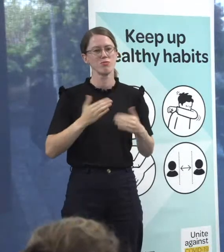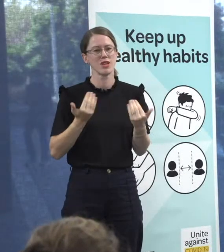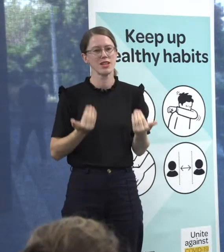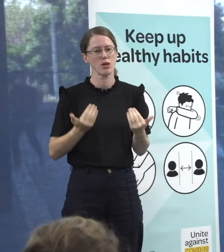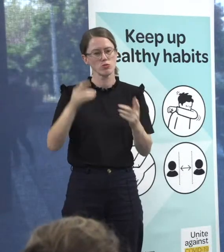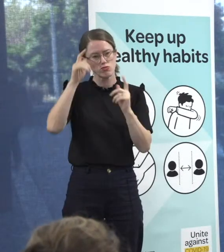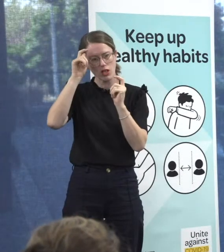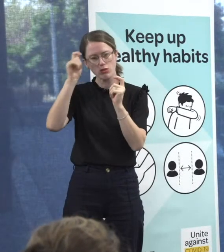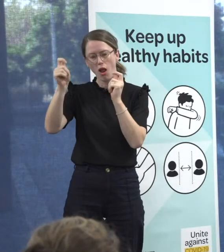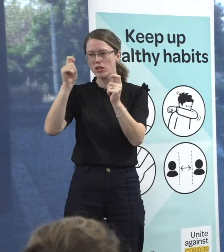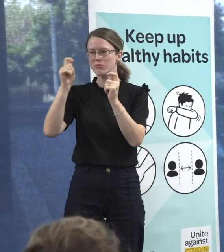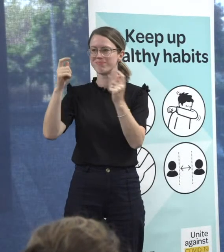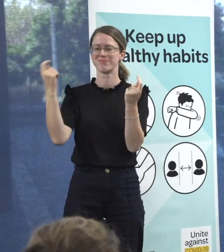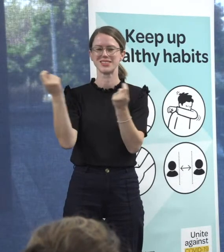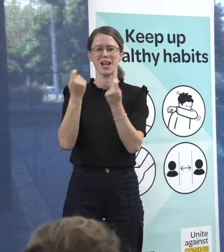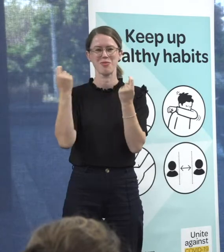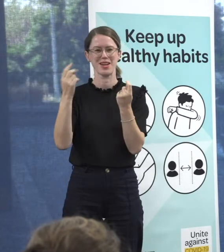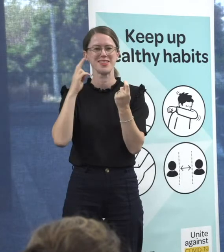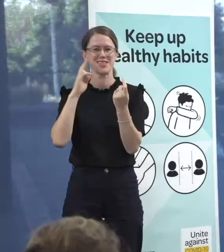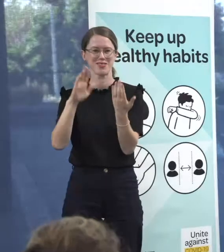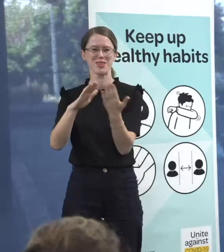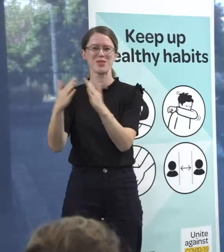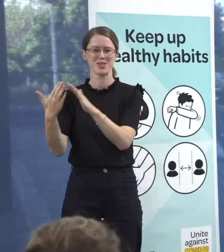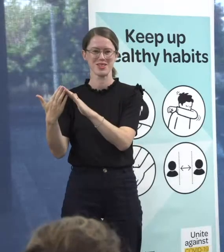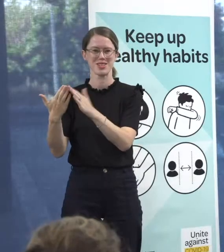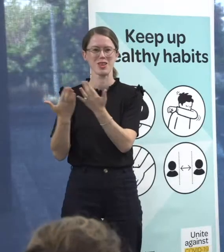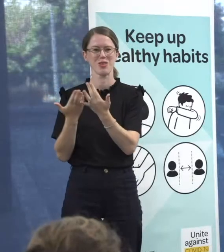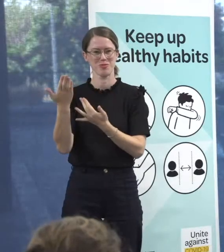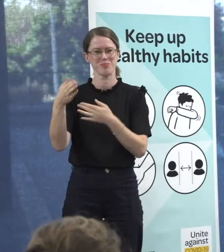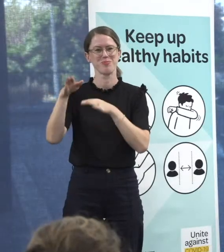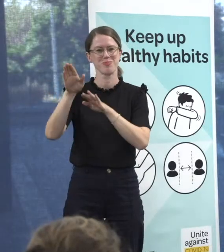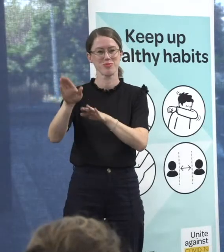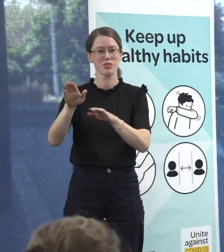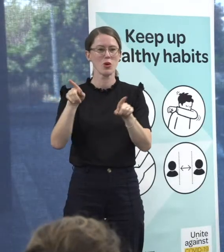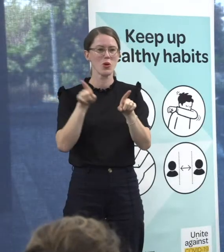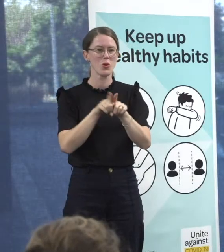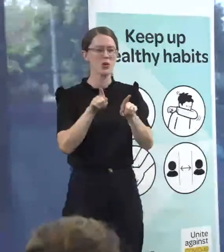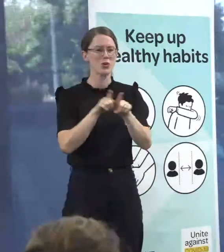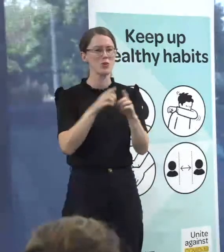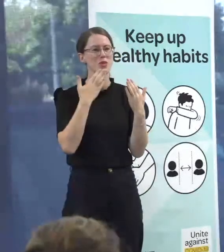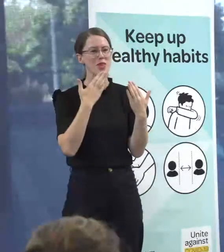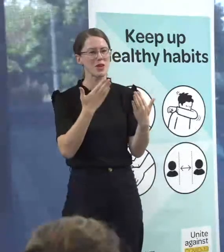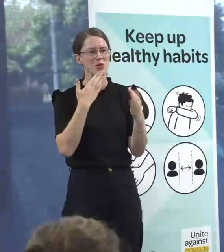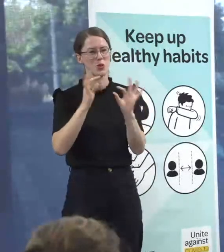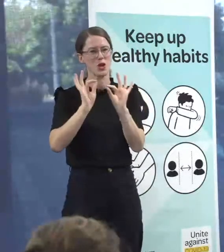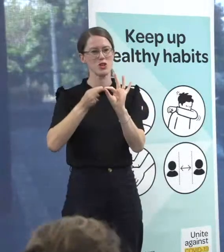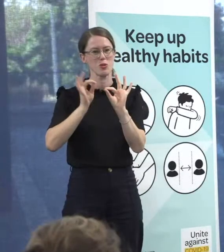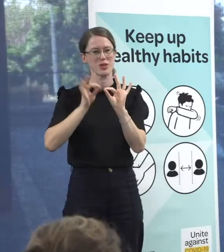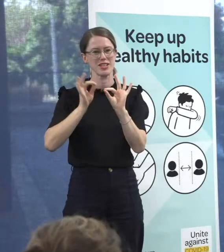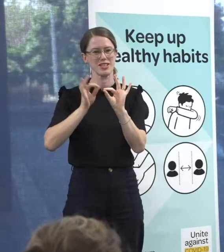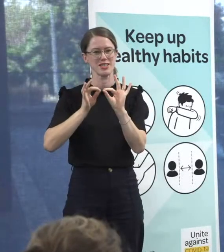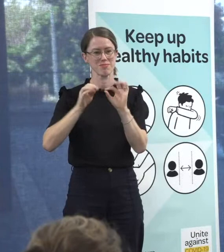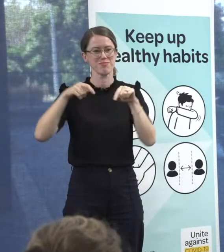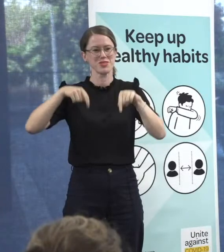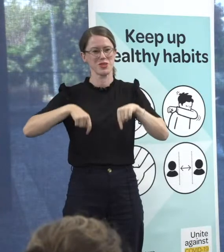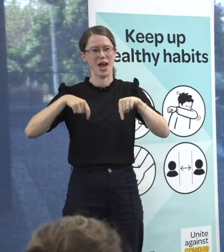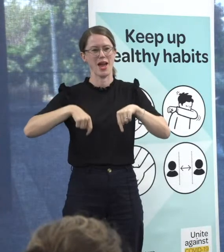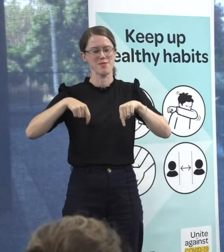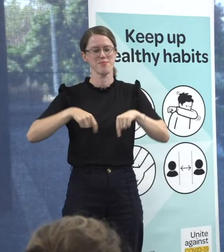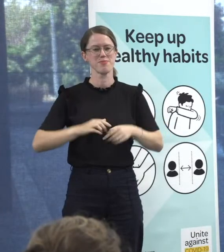to acknowledge and celebrate our deaf community across the motu and also pay a tribute to our interpreters here